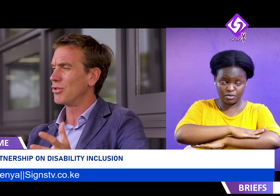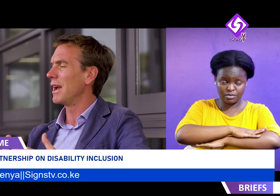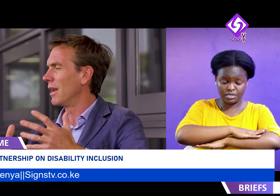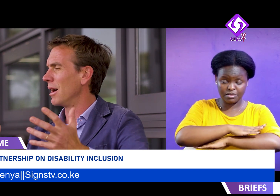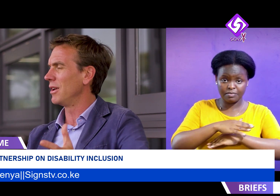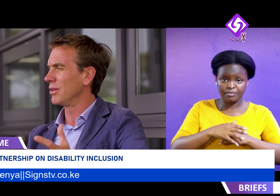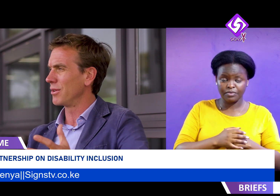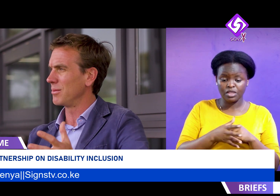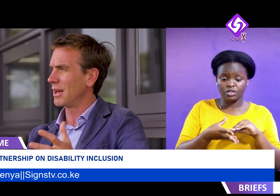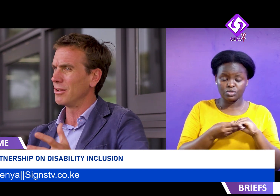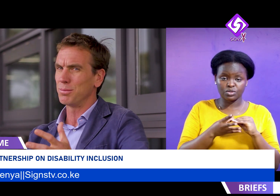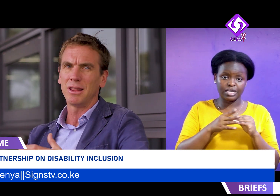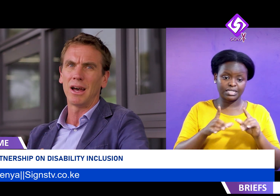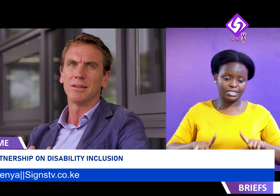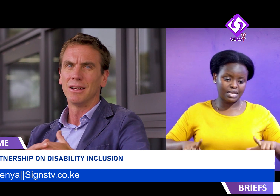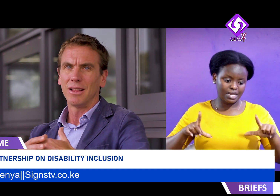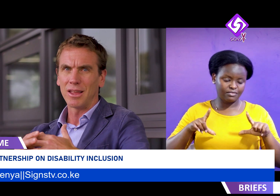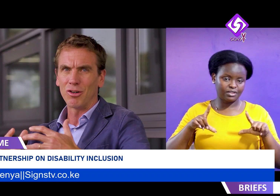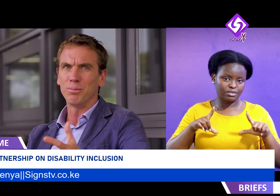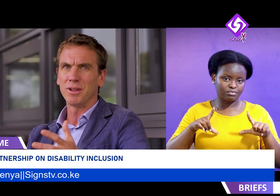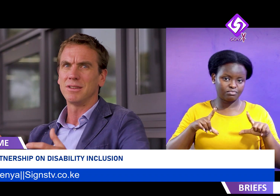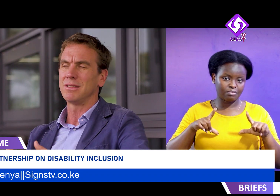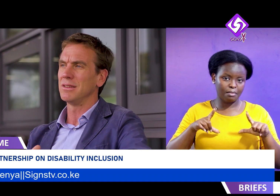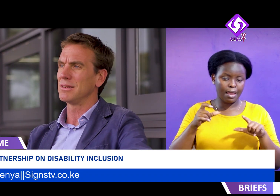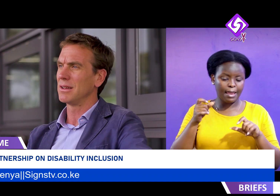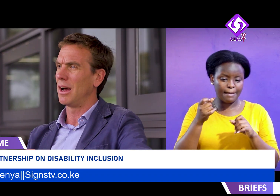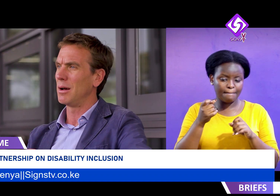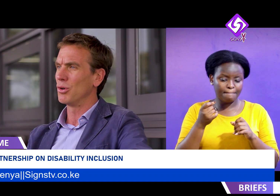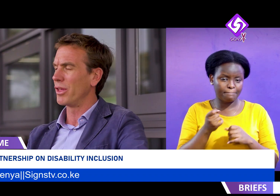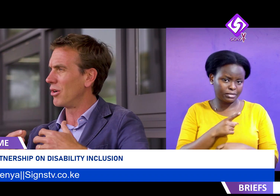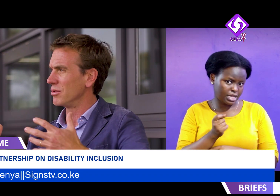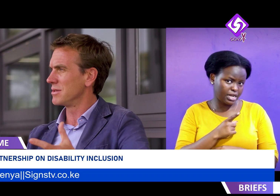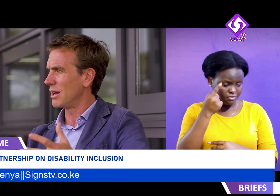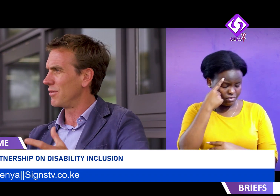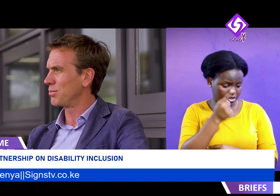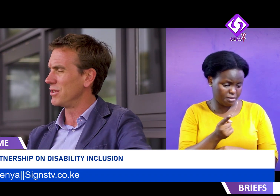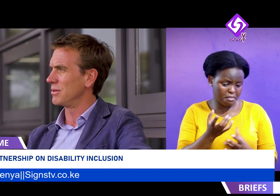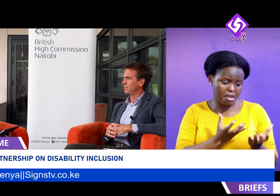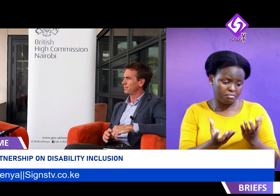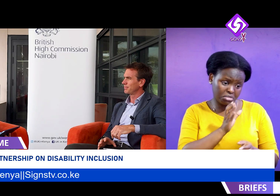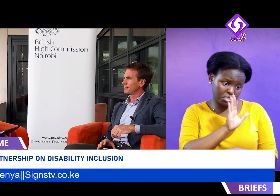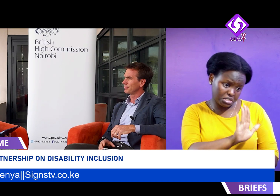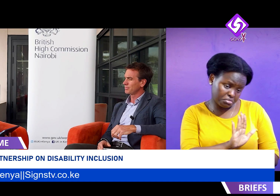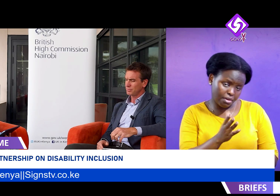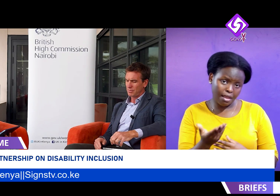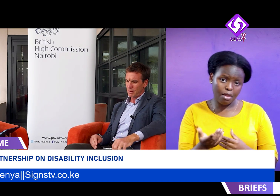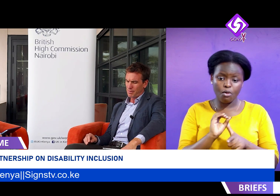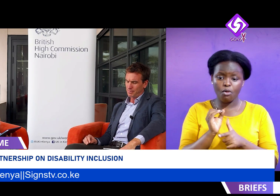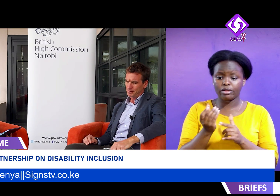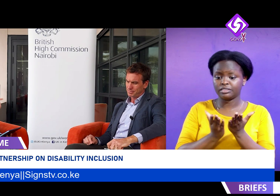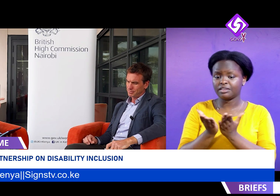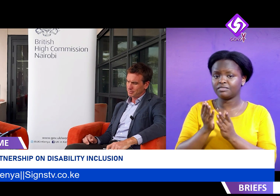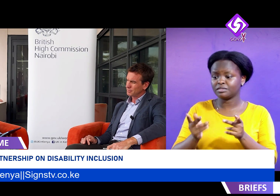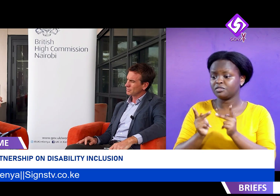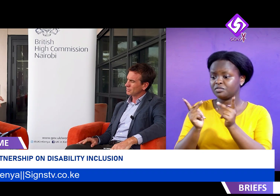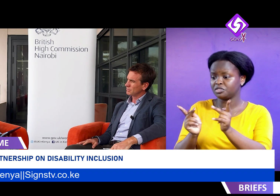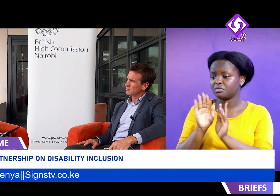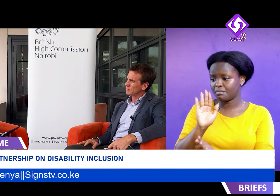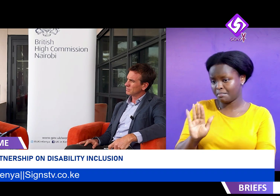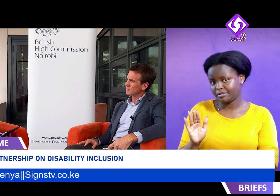to create livelihoods for themselves, be that their own businesses or their own service provision. And just to